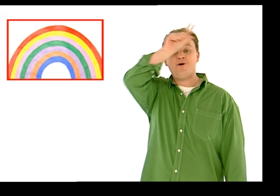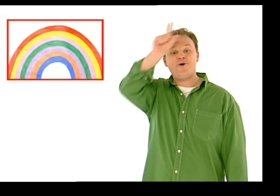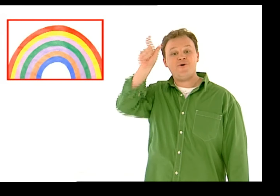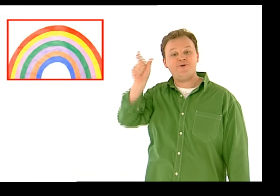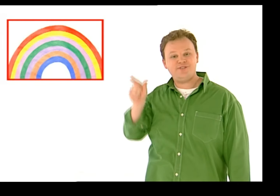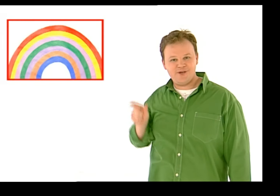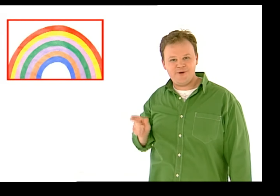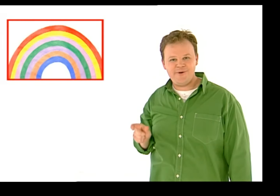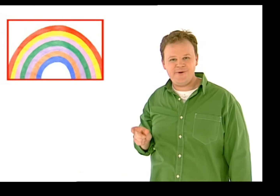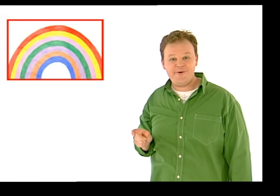rainbow too.